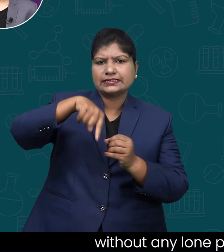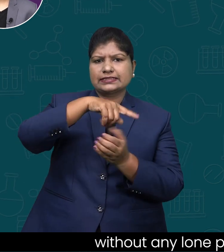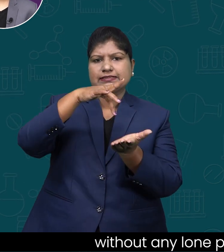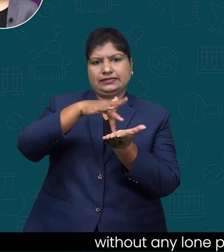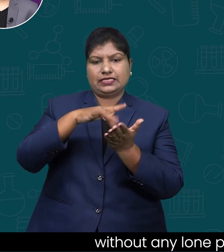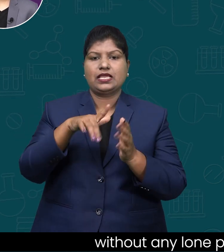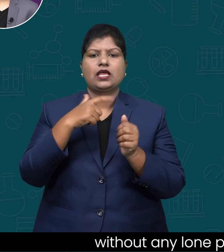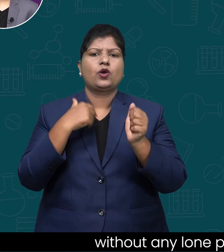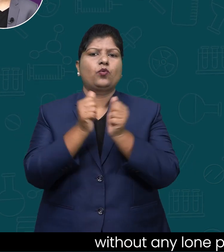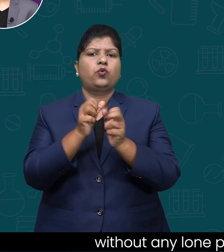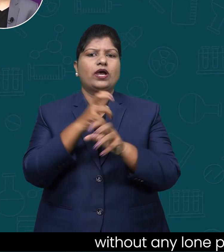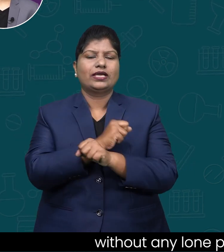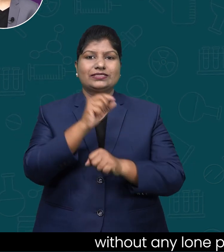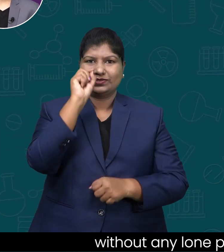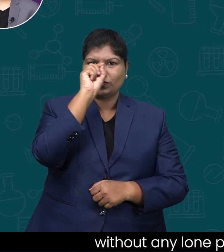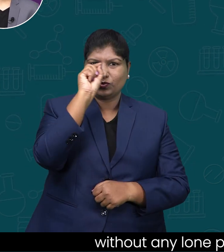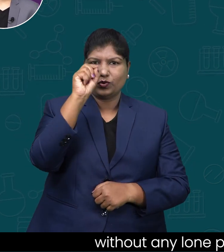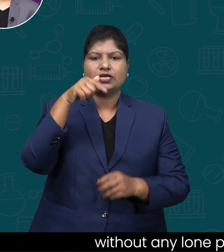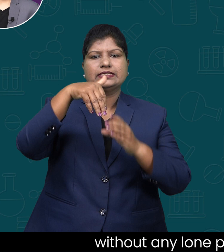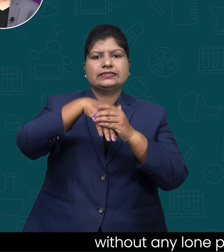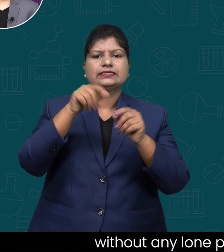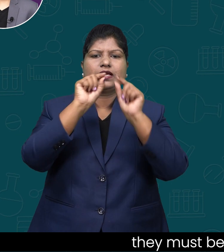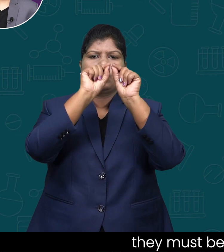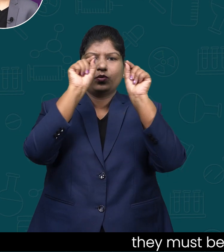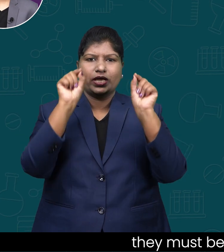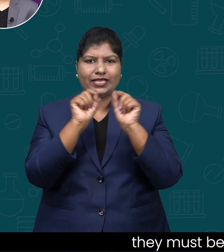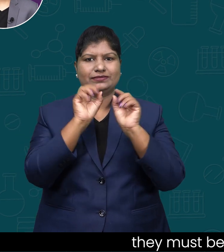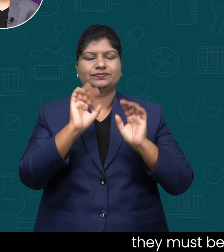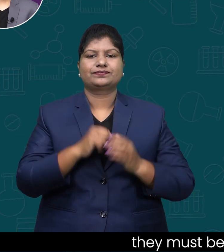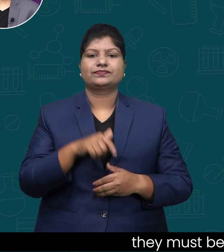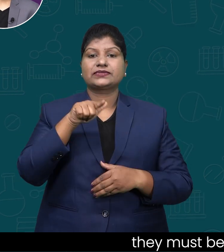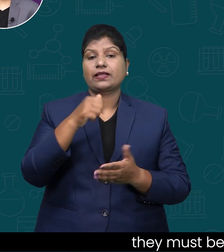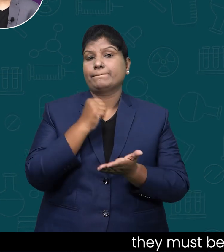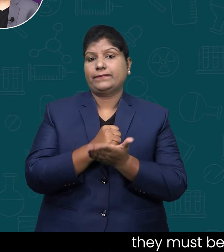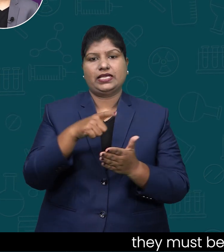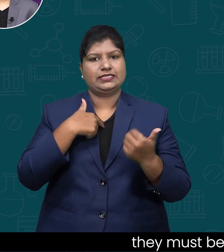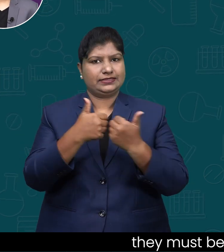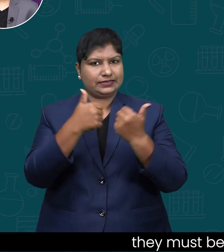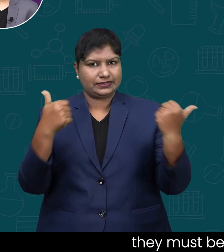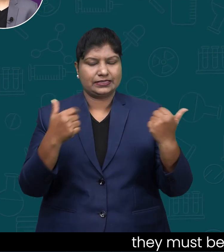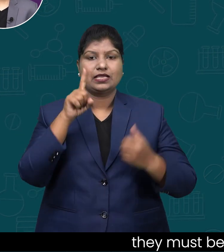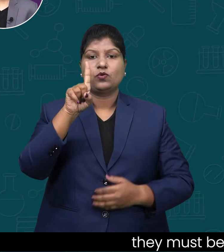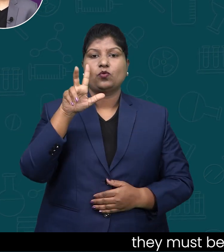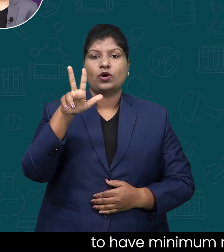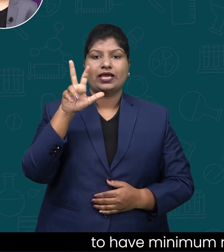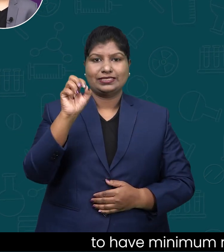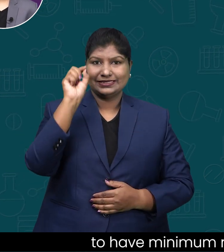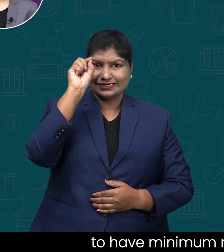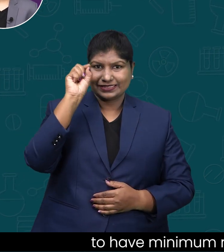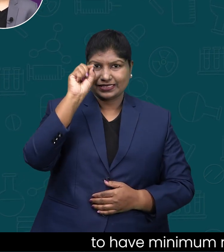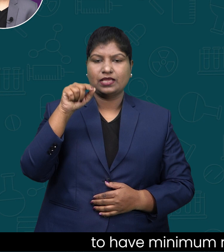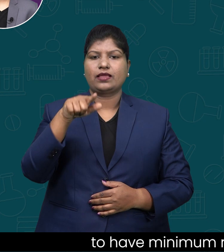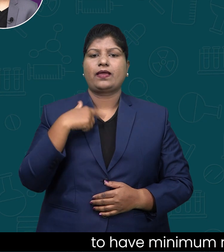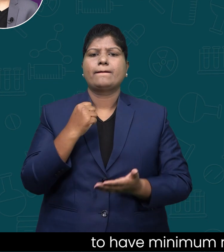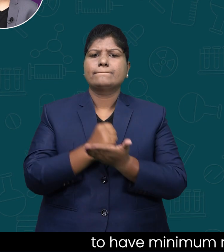any lone pairs in the valence shell, they must be separated by 180 degrees to have